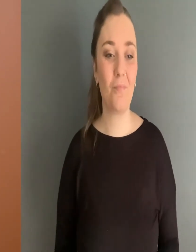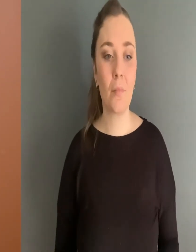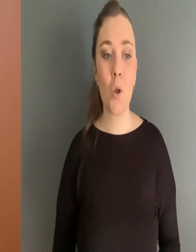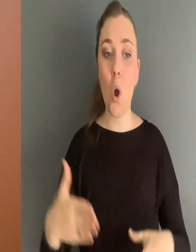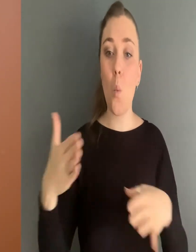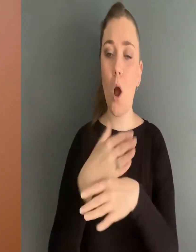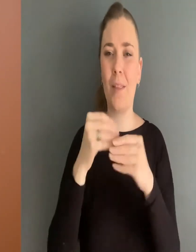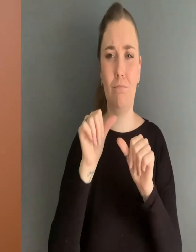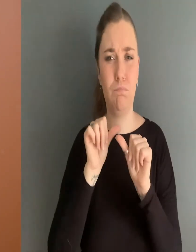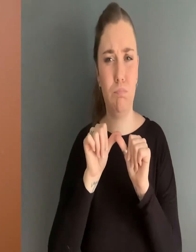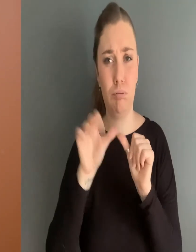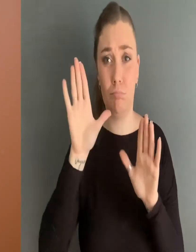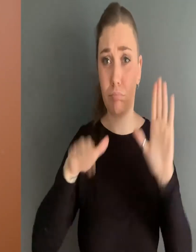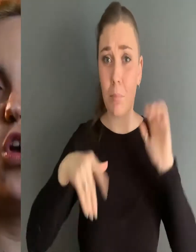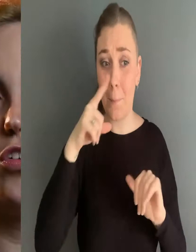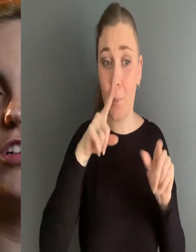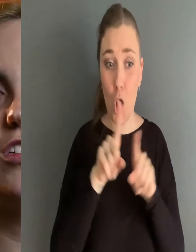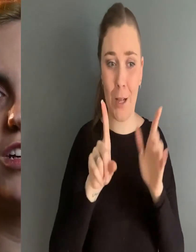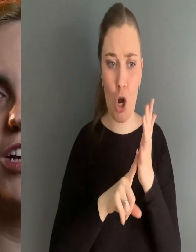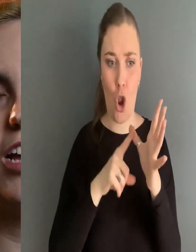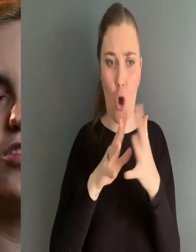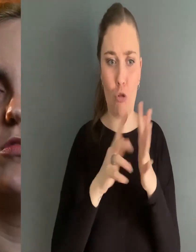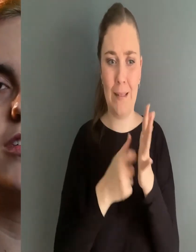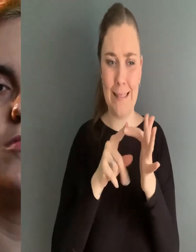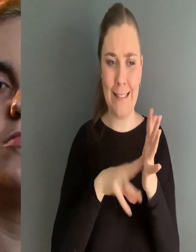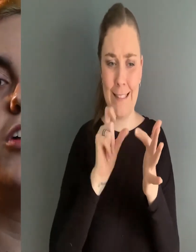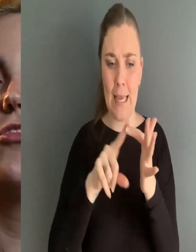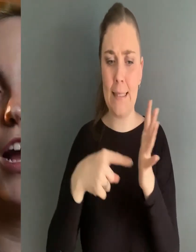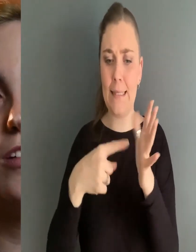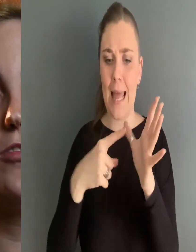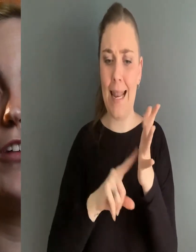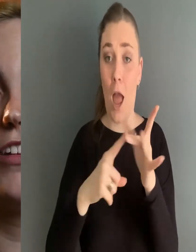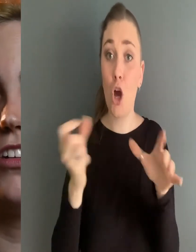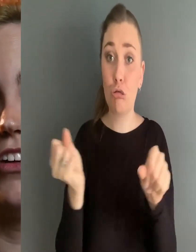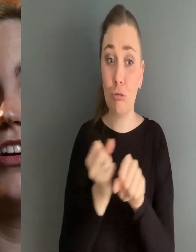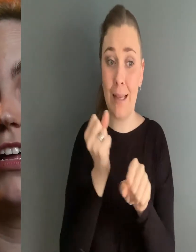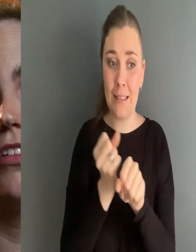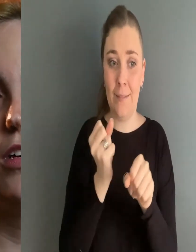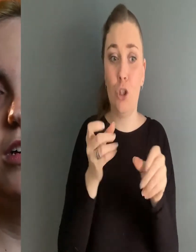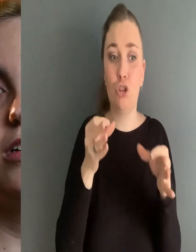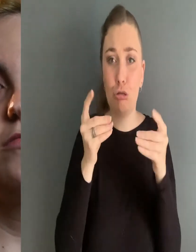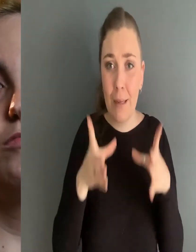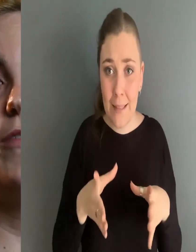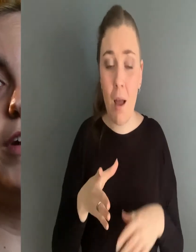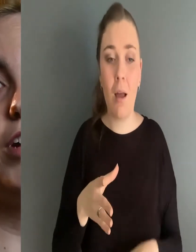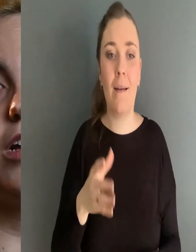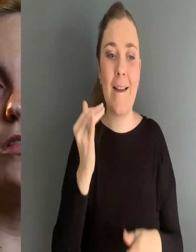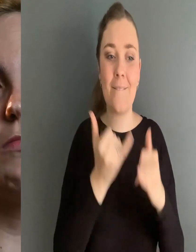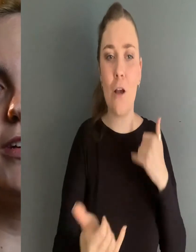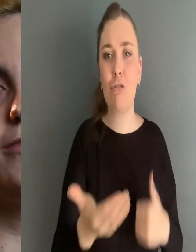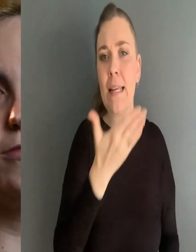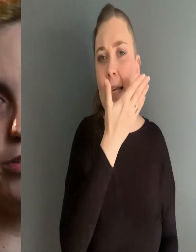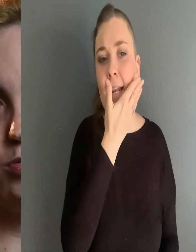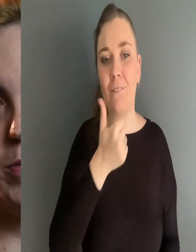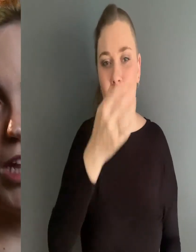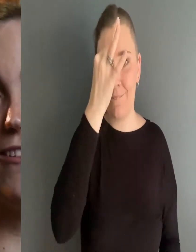we worked with fabulous people like Florence Tillier, who is a creator, actor, and a very